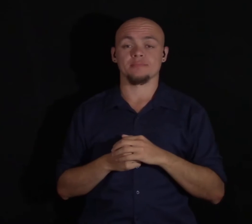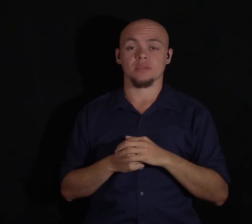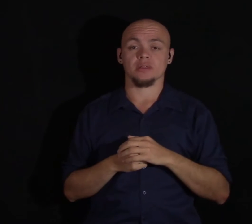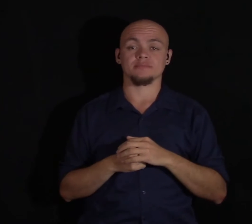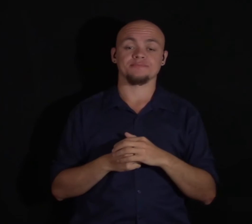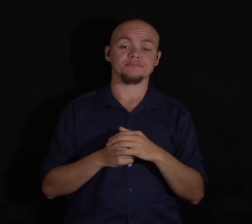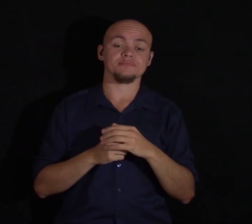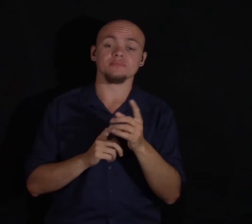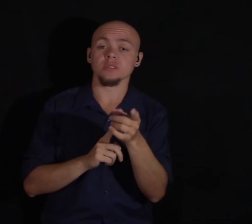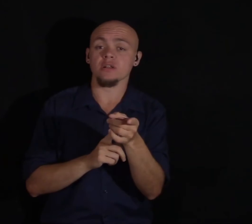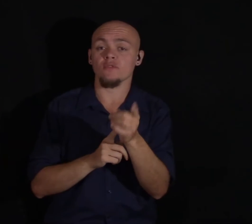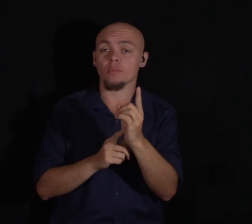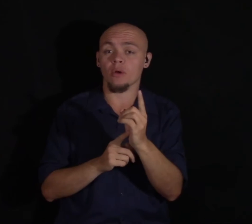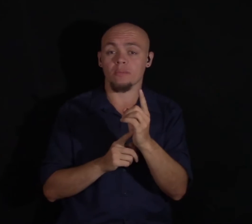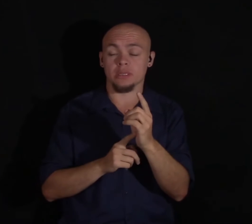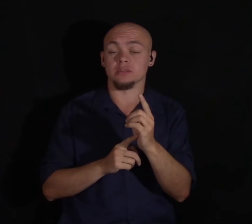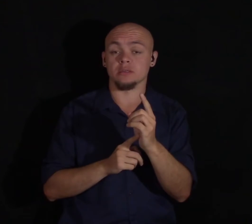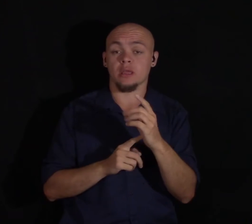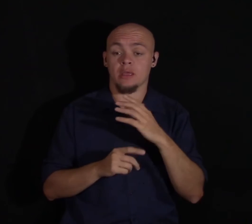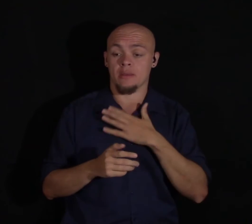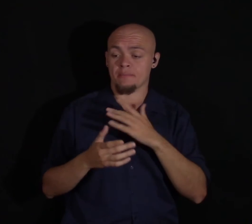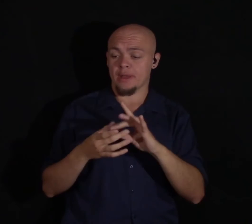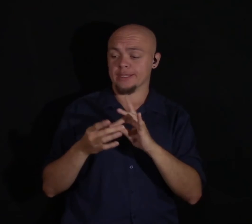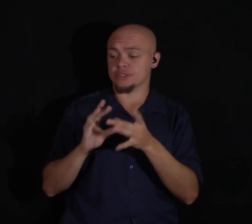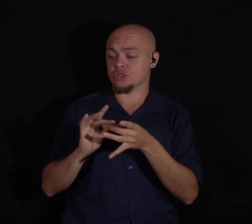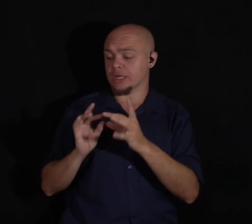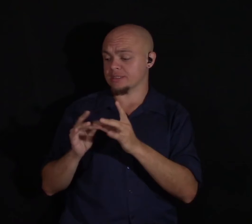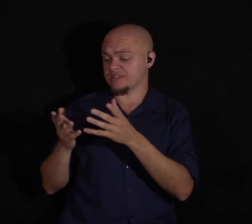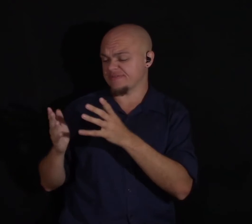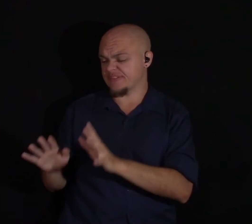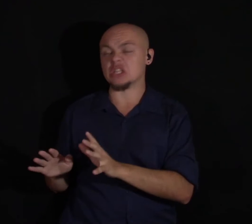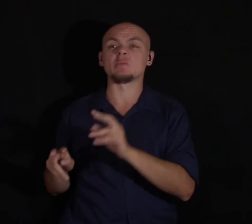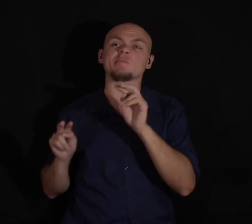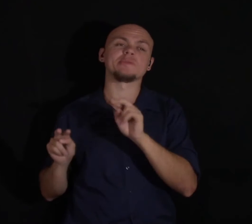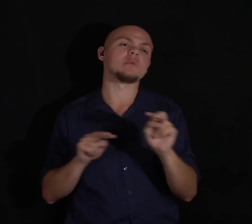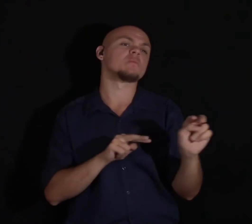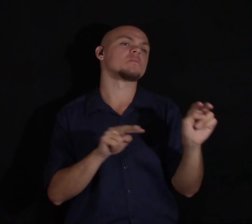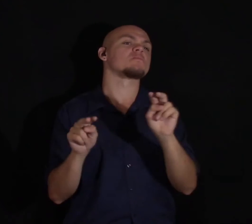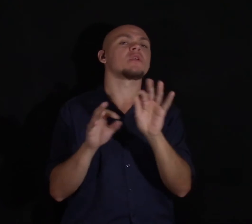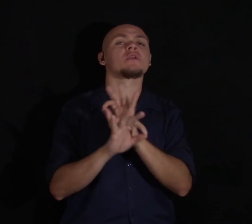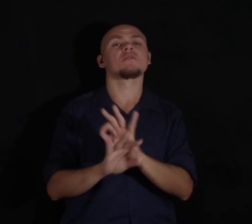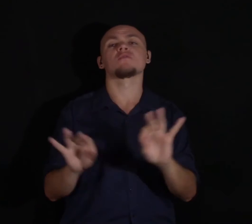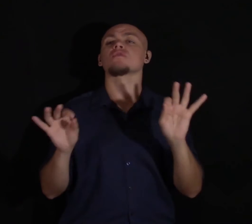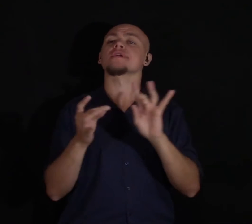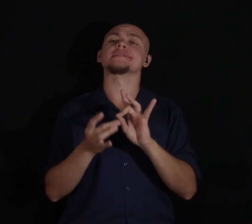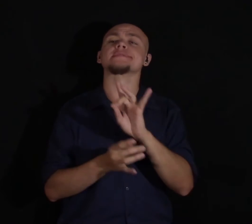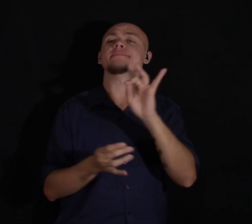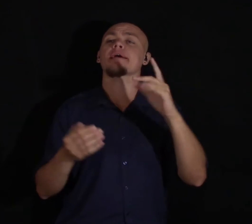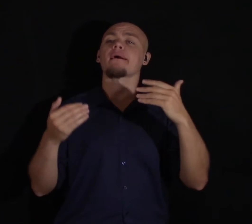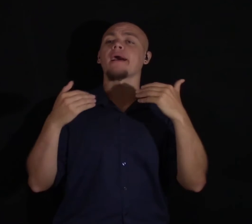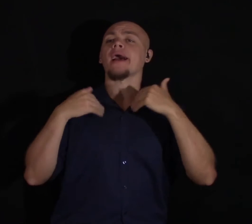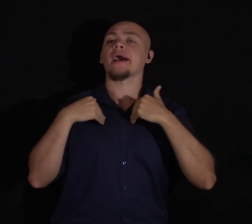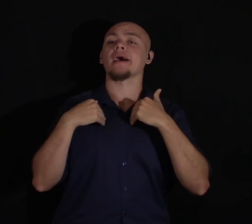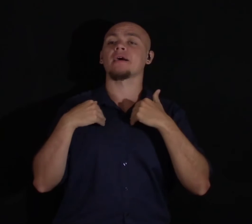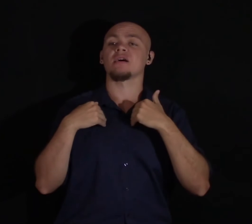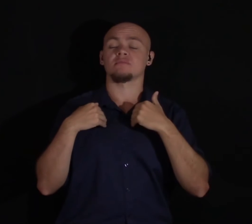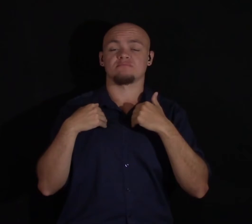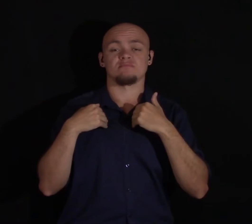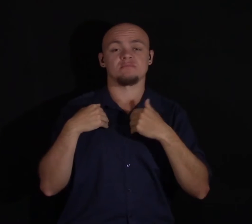dared to shake off my chains and look around me with a free and lofty spirit, but the iron had eaten into my